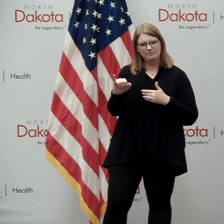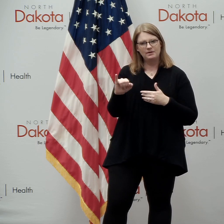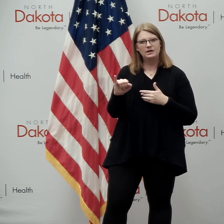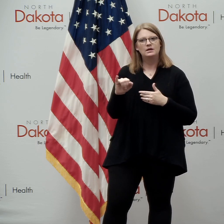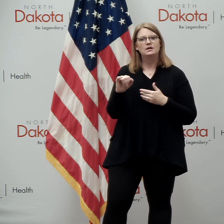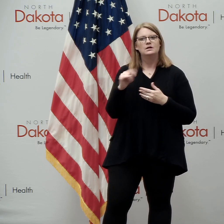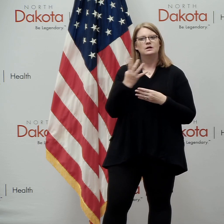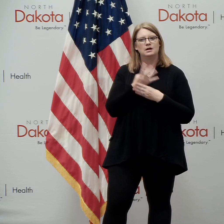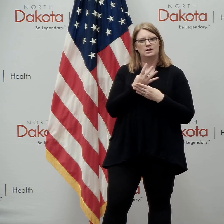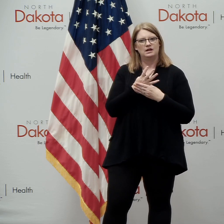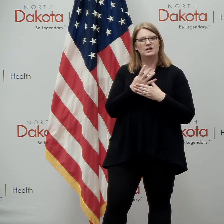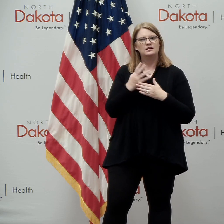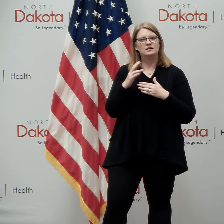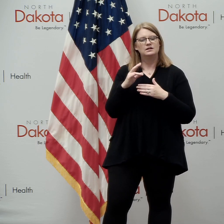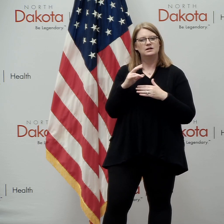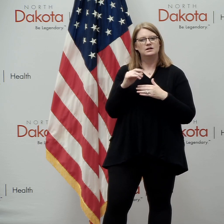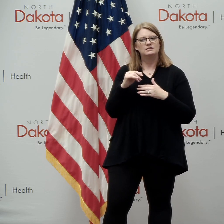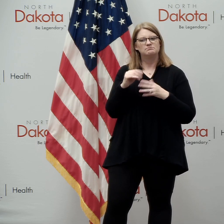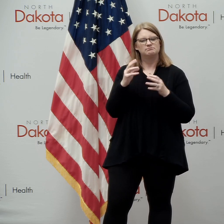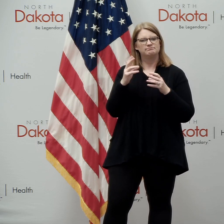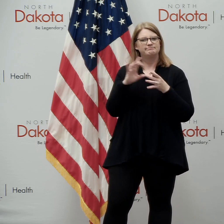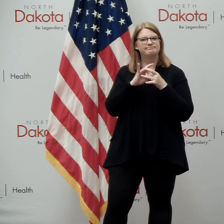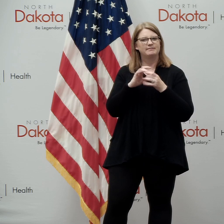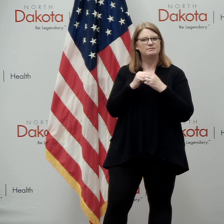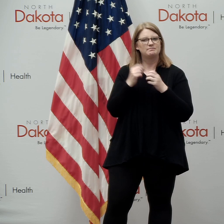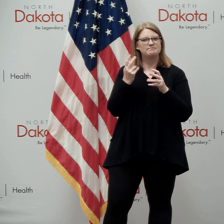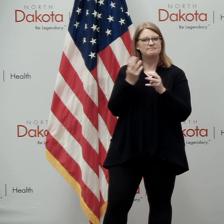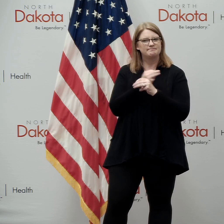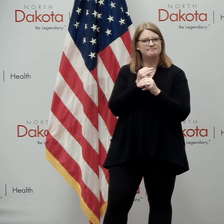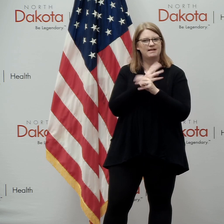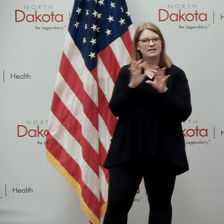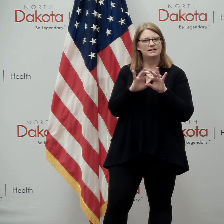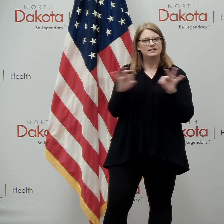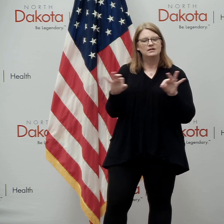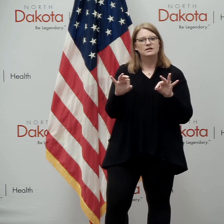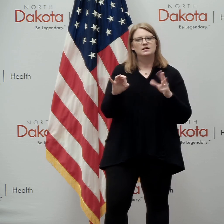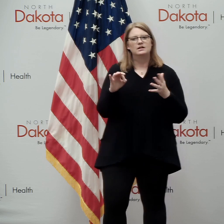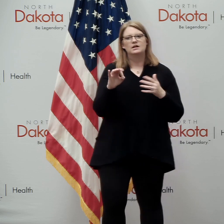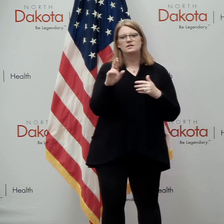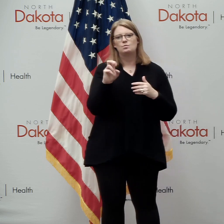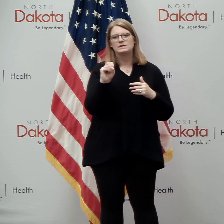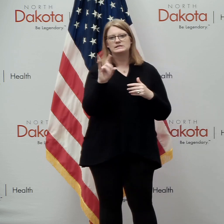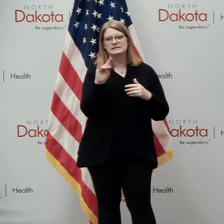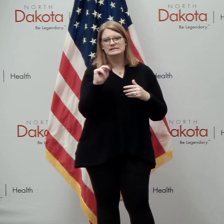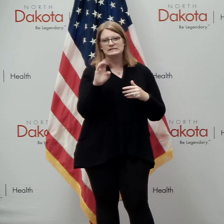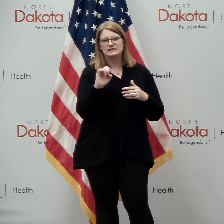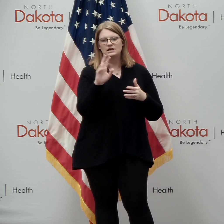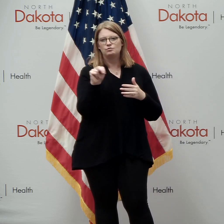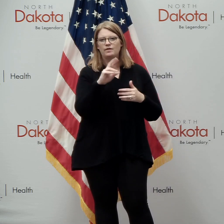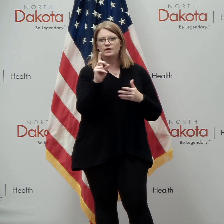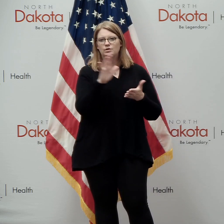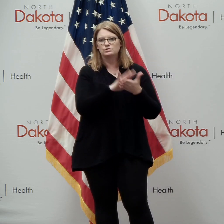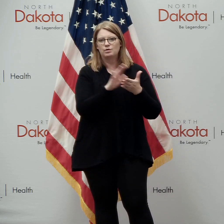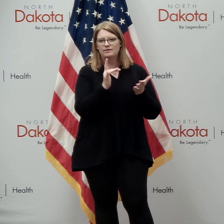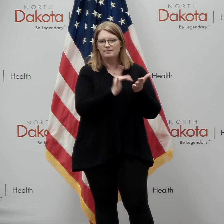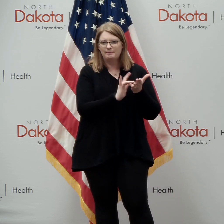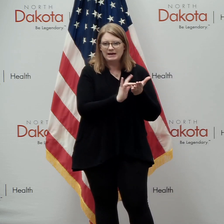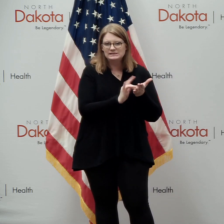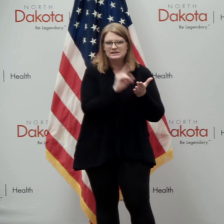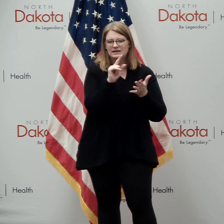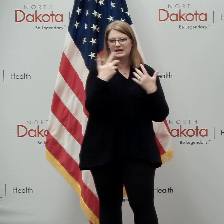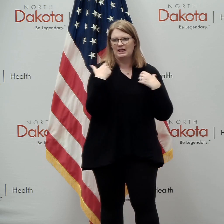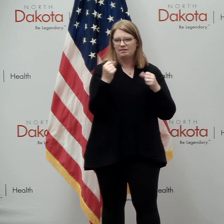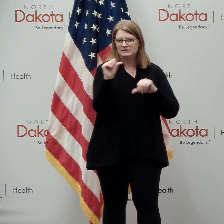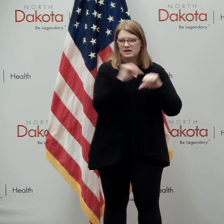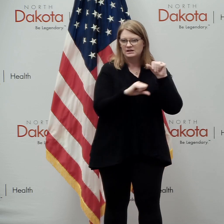degree in applied mathematics. He was a resident. He served his residency at the University of North Dakota School of Medicine and Health Sciences, and